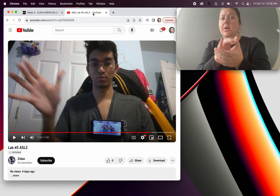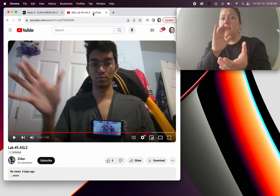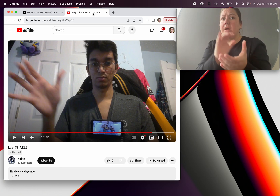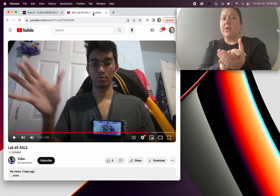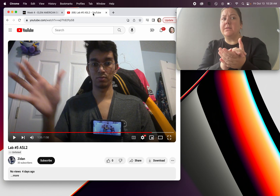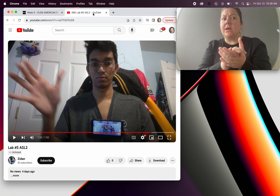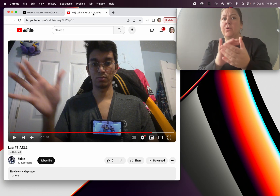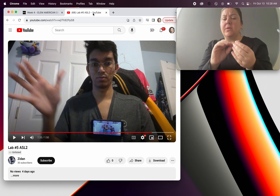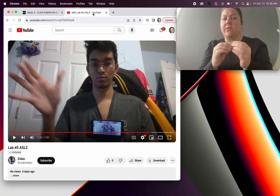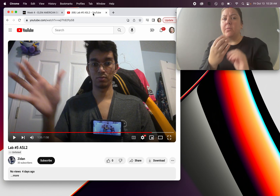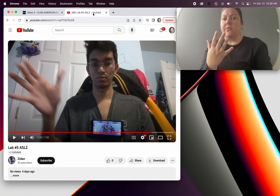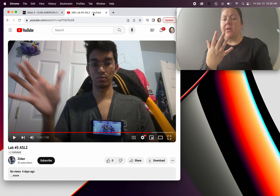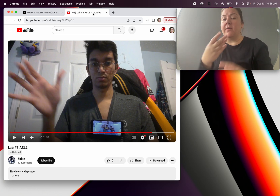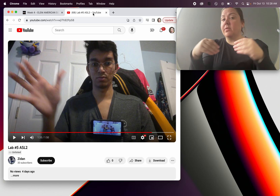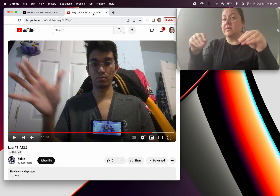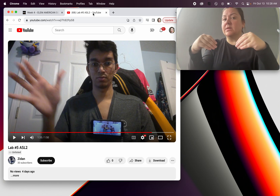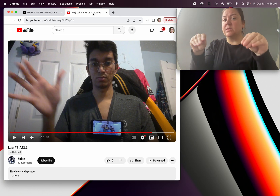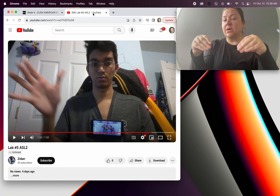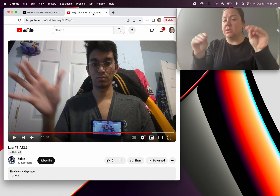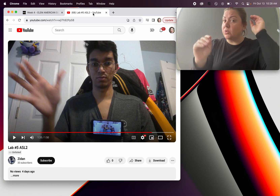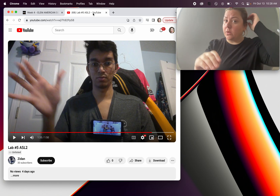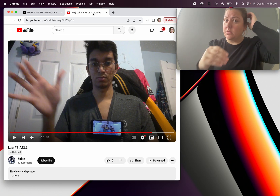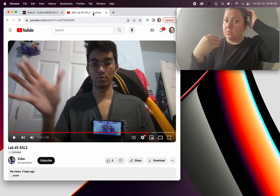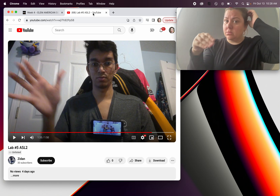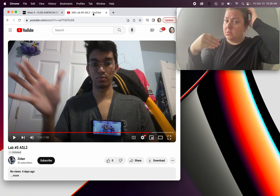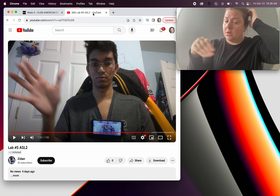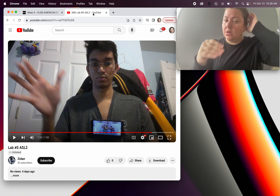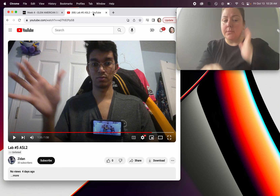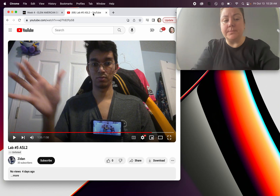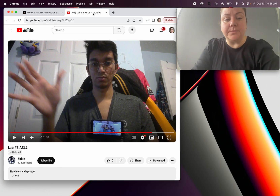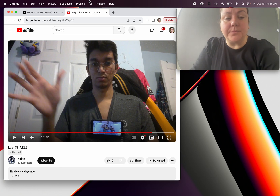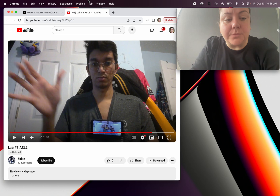married or not married? Is that what you mean for number 5? This is store.